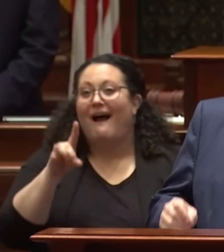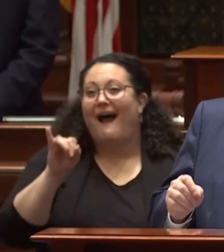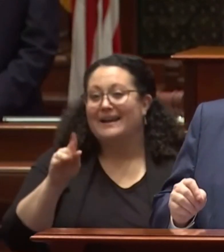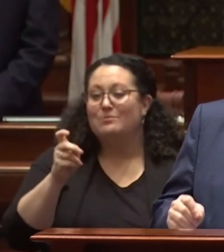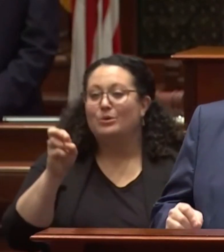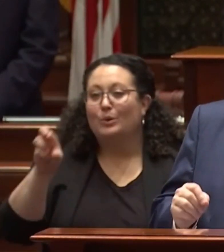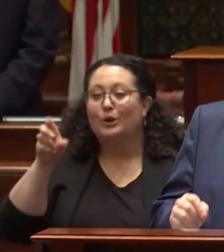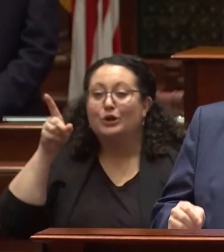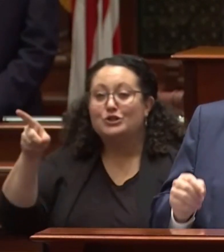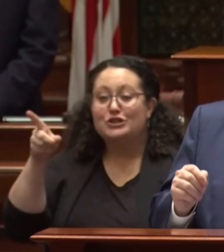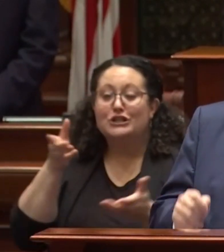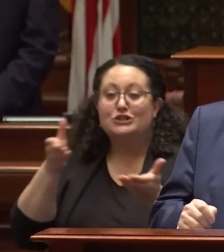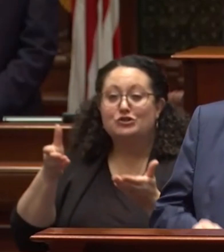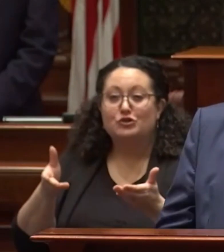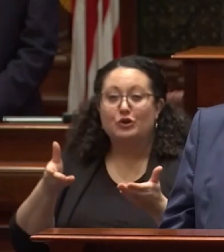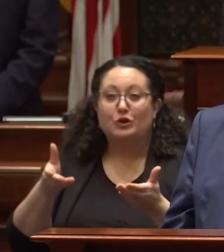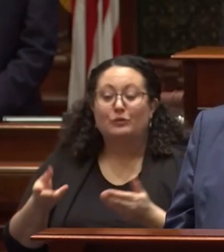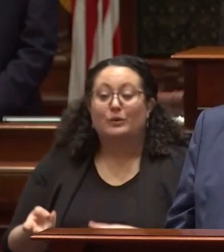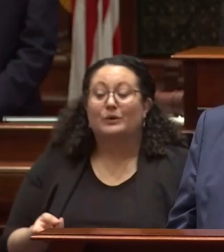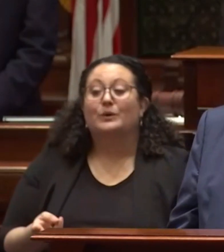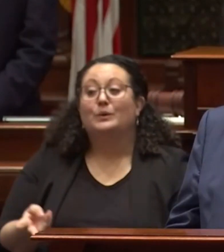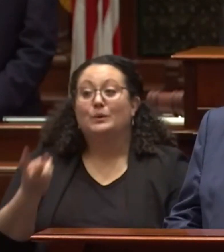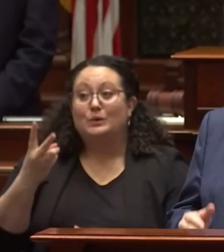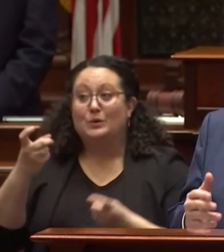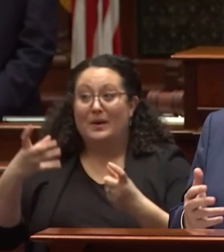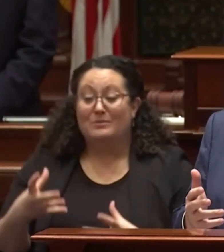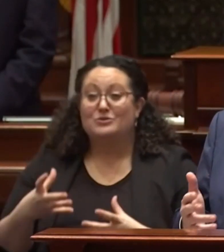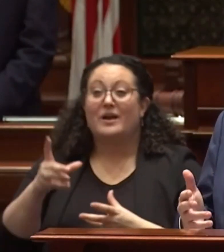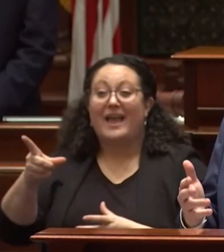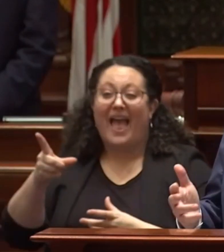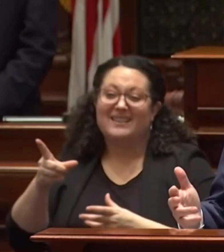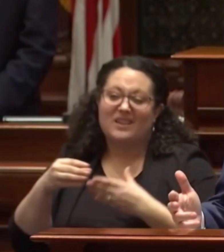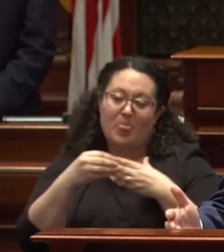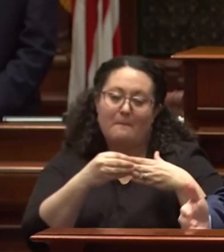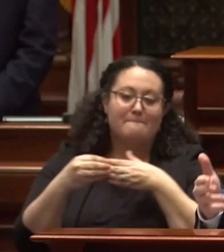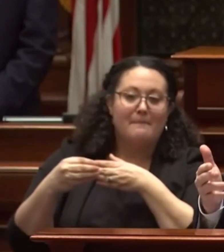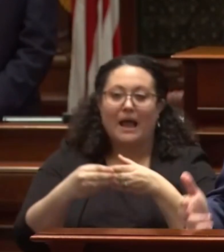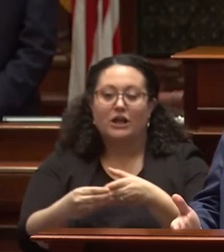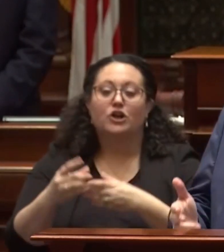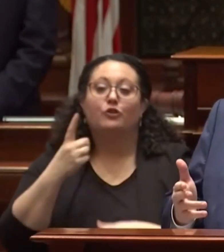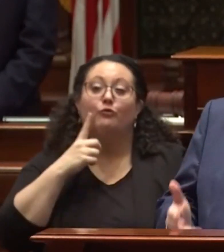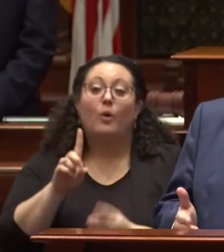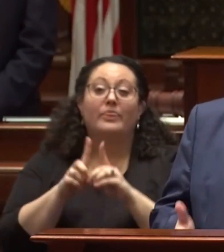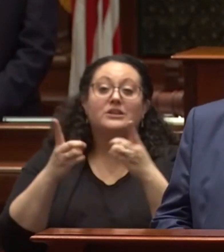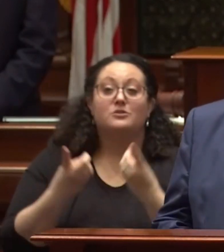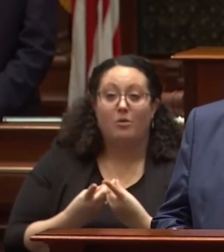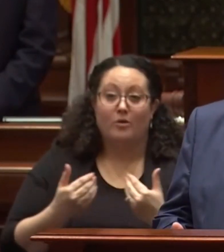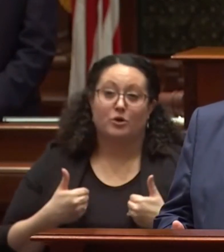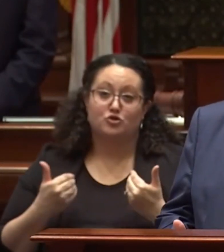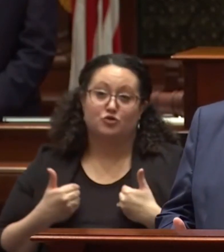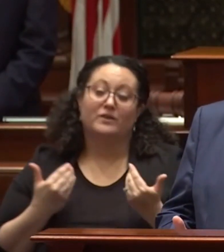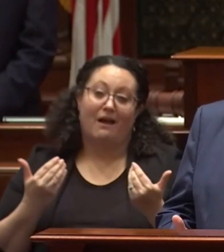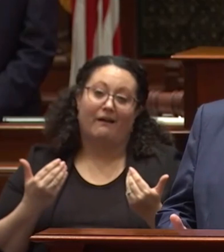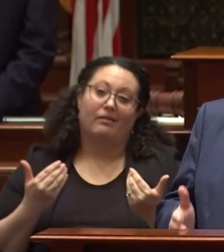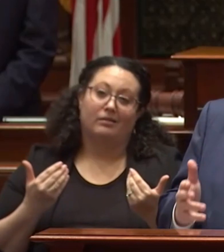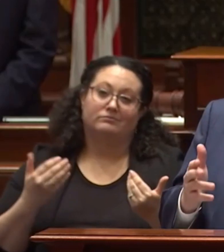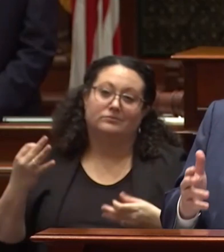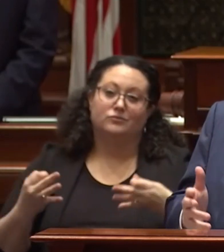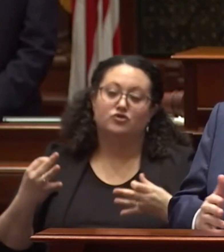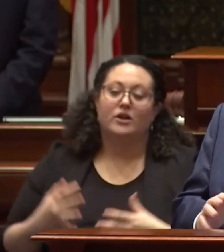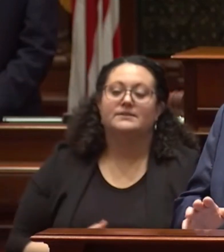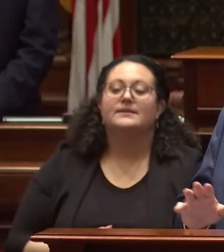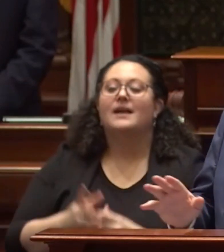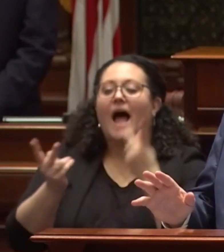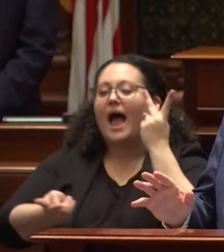Mueller, who served 2 gubernatorial administrations as the pioneering head of the Department of Juvenile Justice.